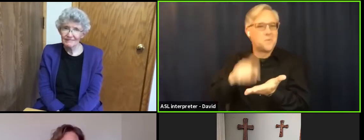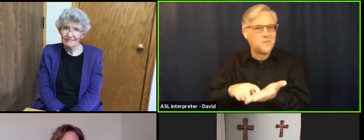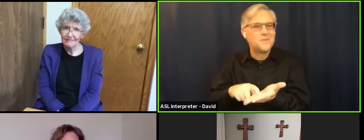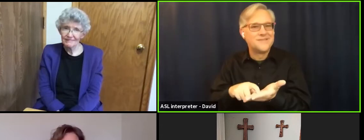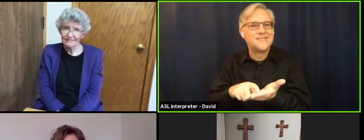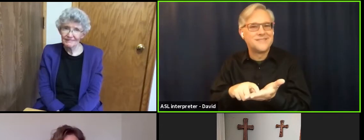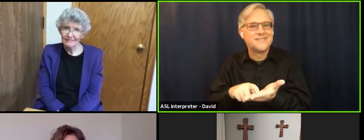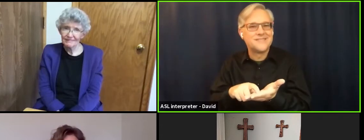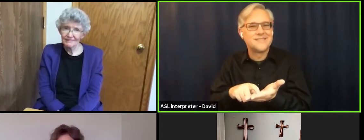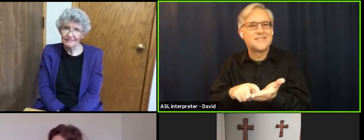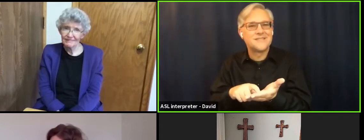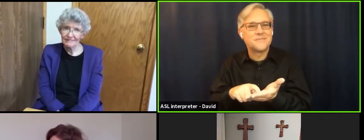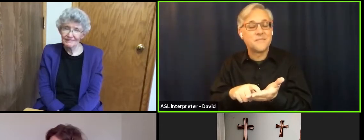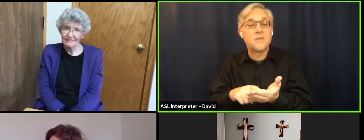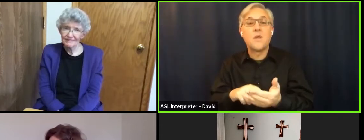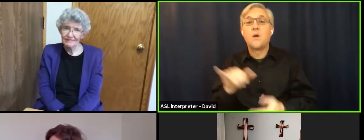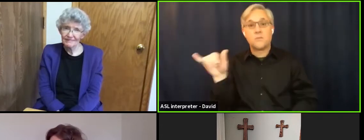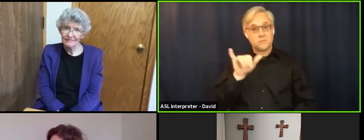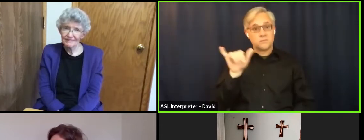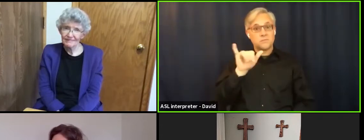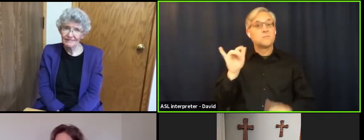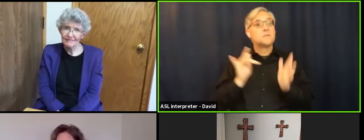then Jesus feeds us,